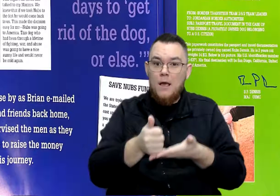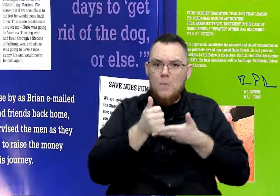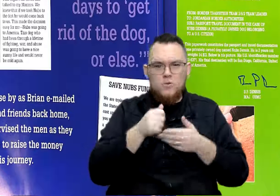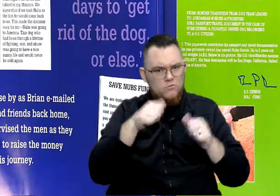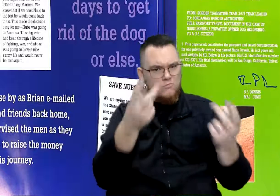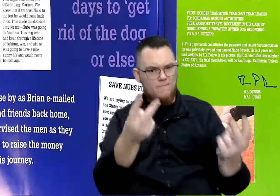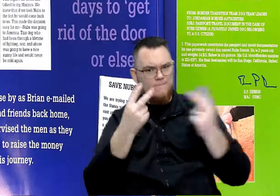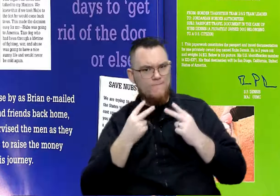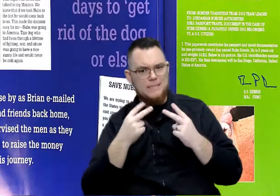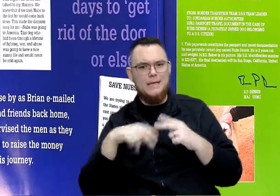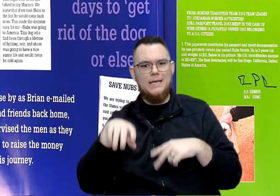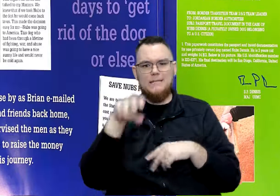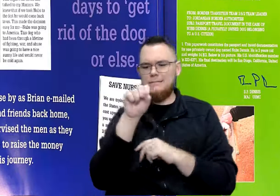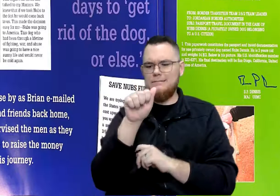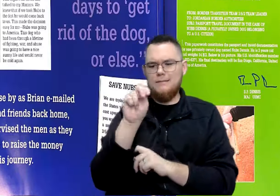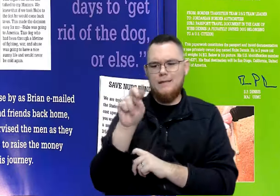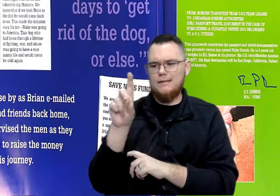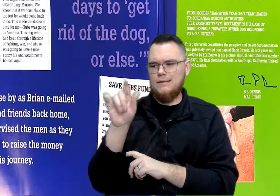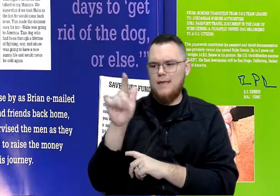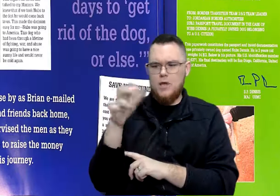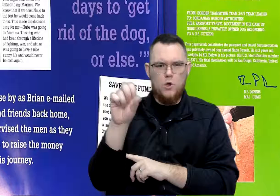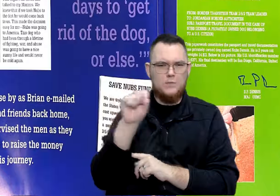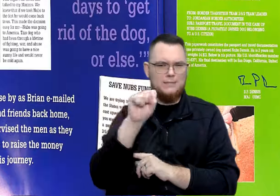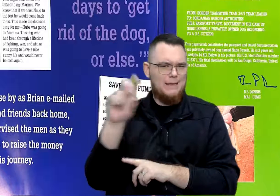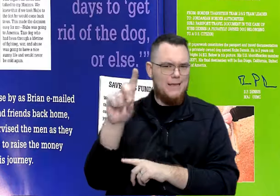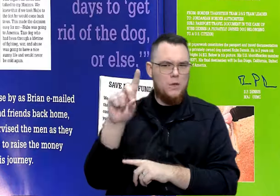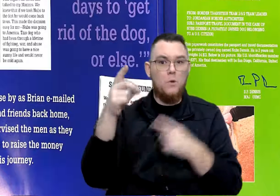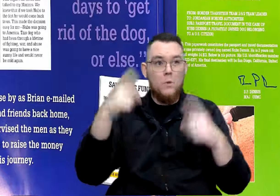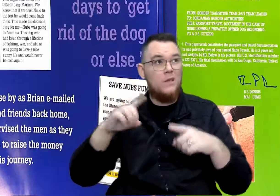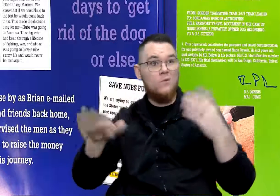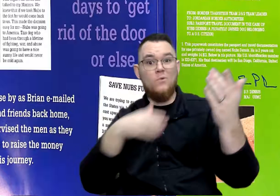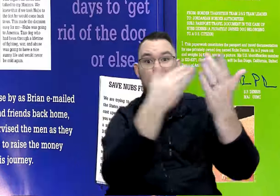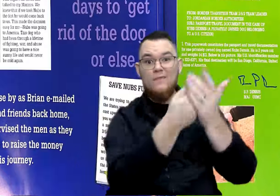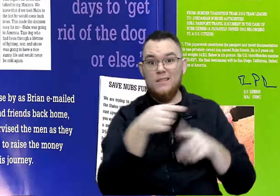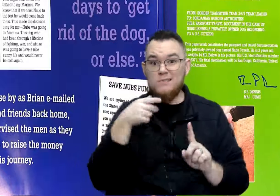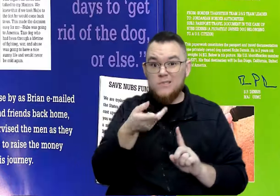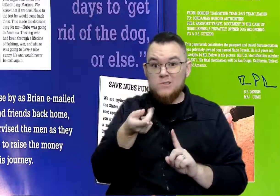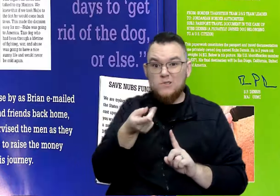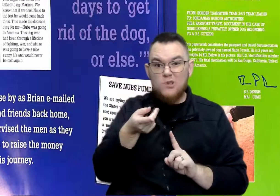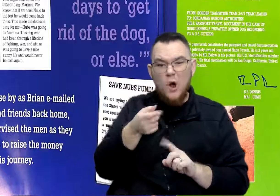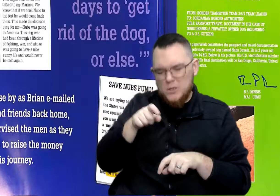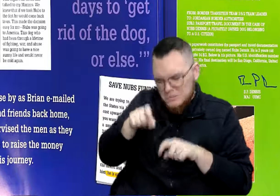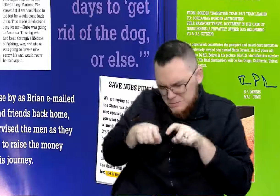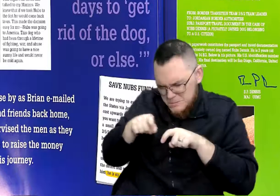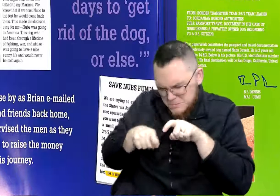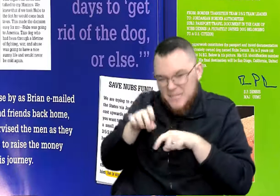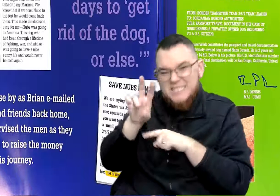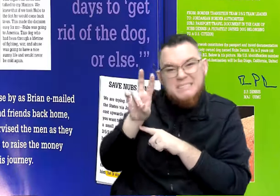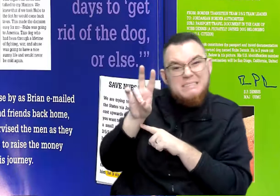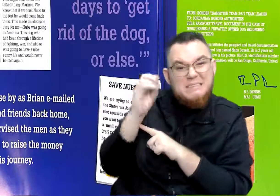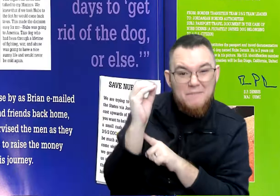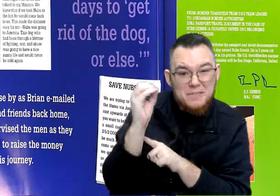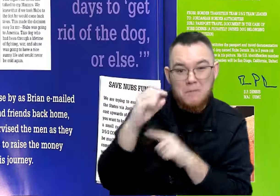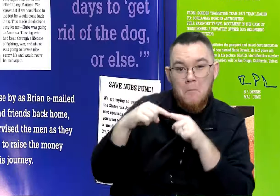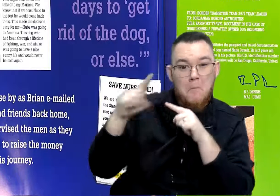him in San Diego when we get him there. This dog found us after walking nearly 70 miles in the desert, and we are going to help